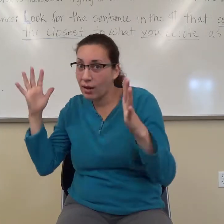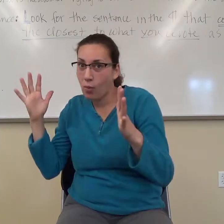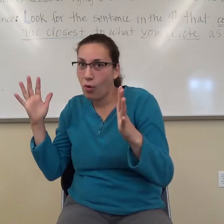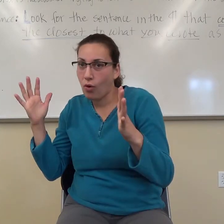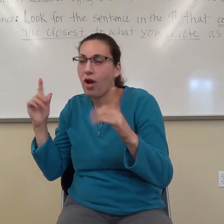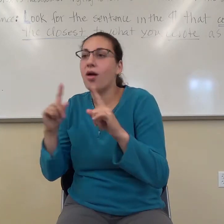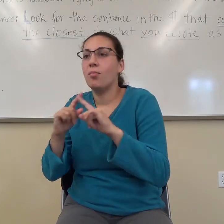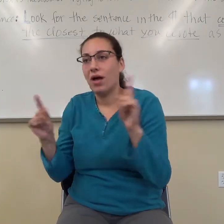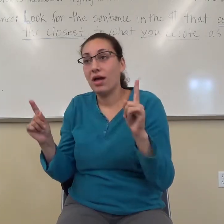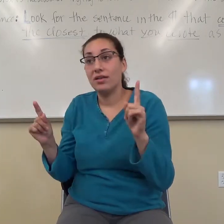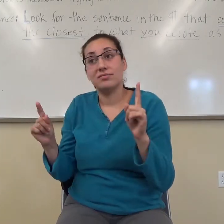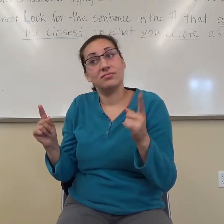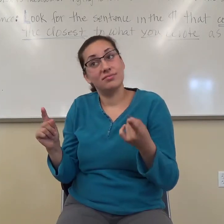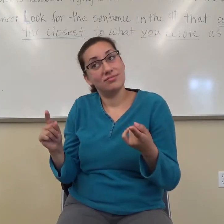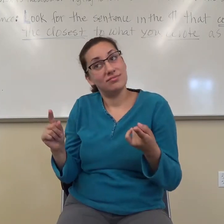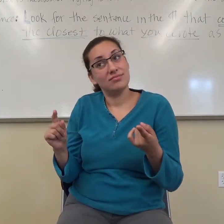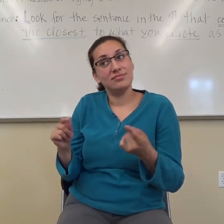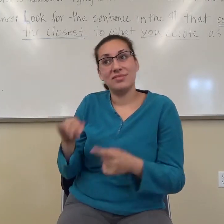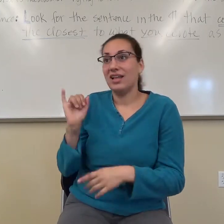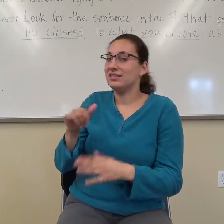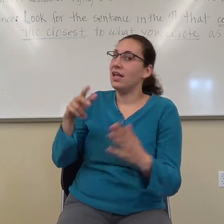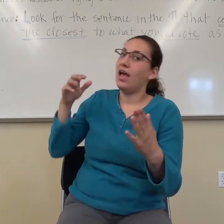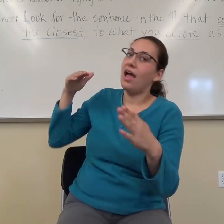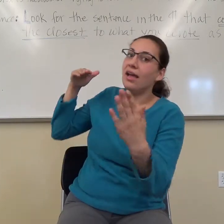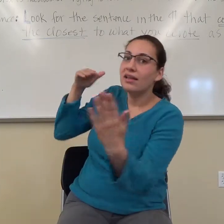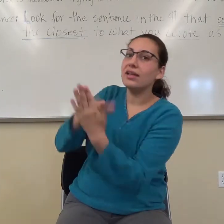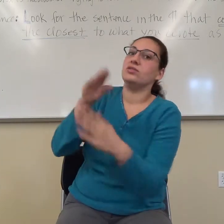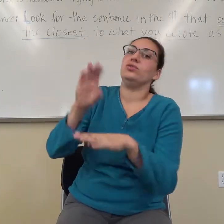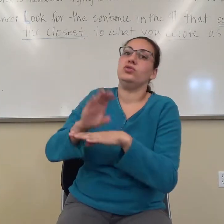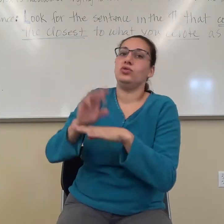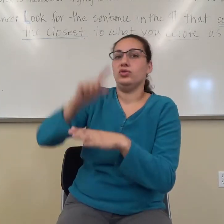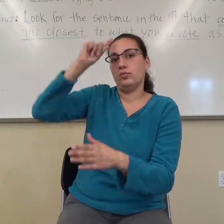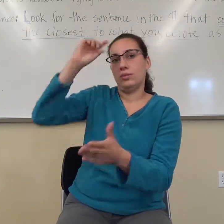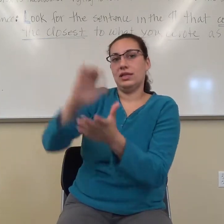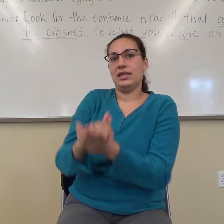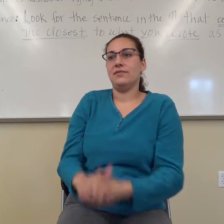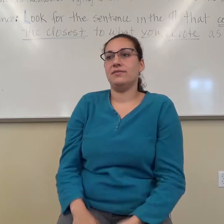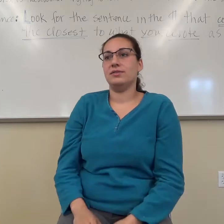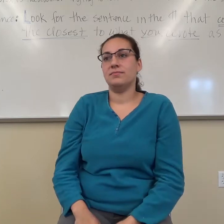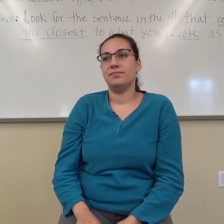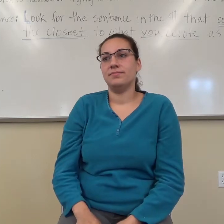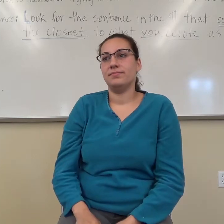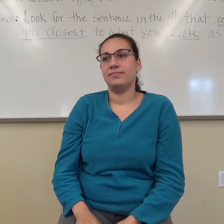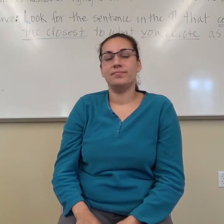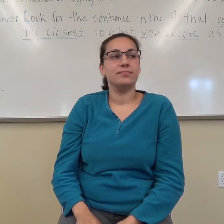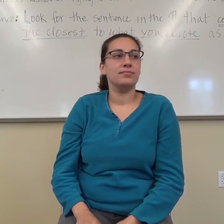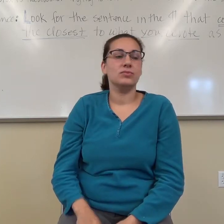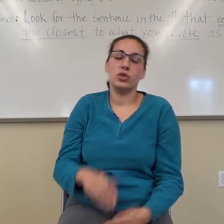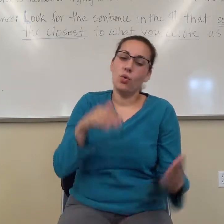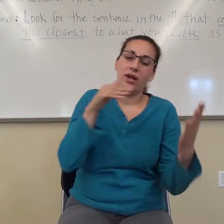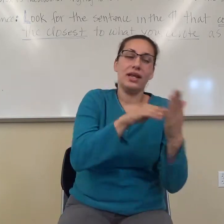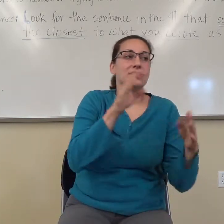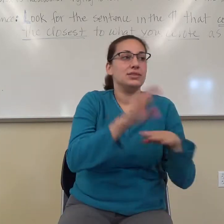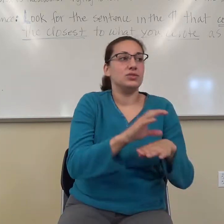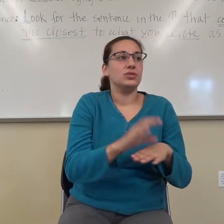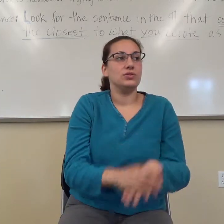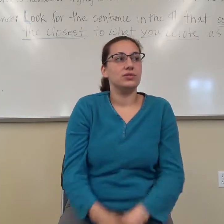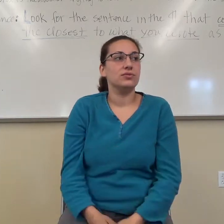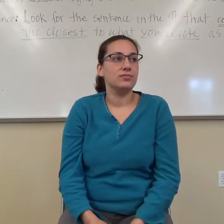but that would be a form of heresy. Something that you're going against what the church teaches. But like I said, there's